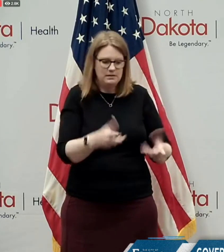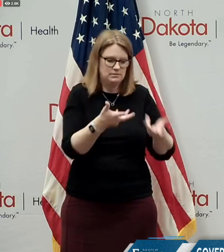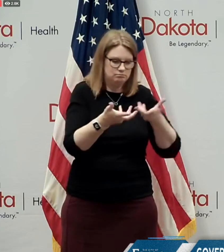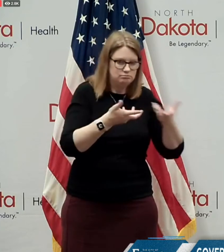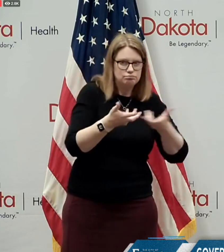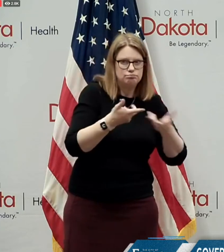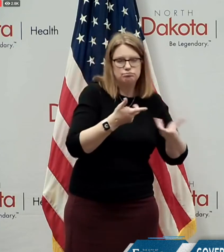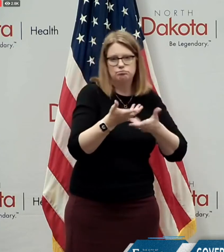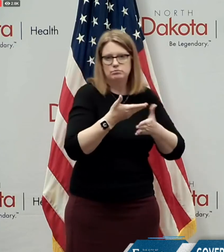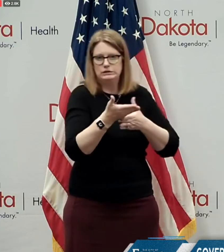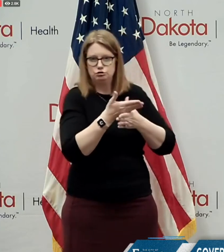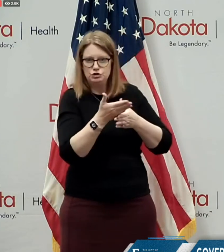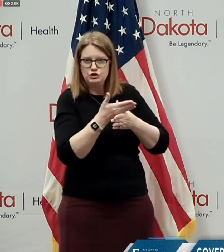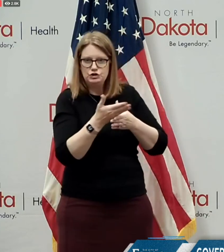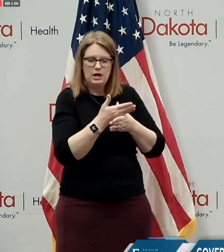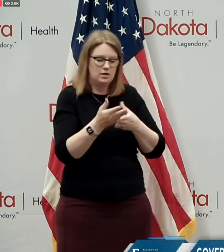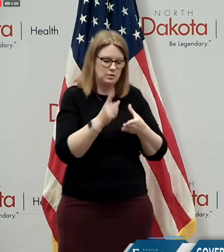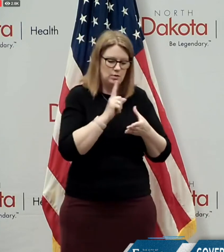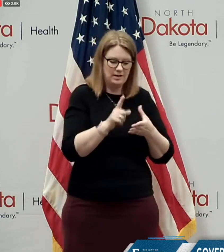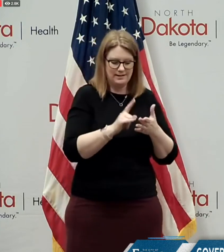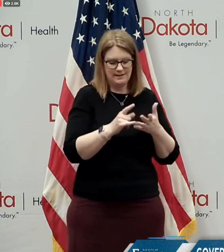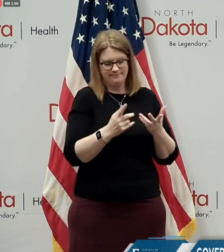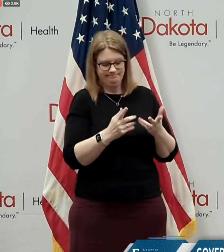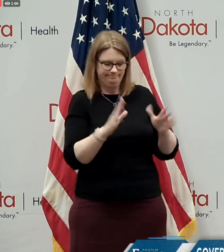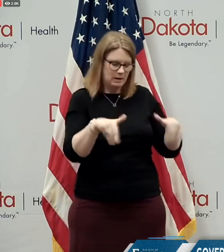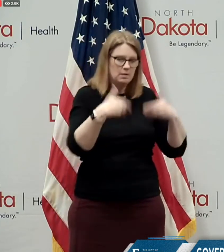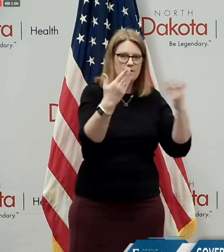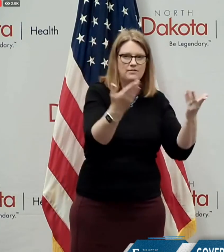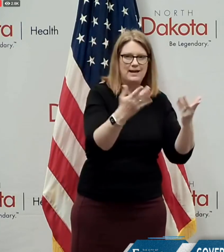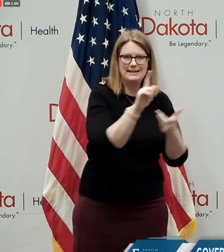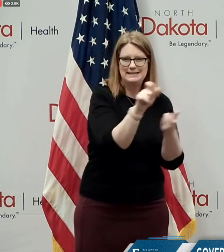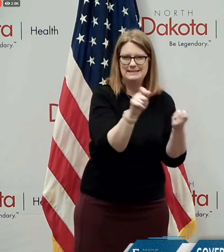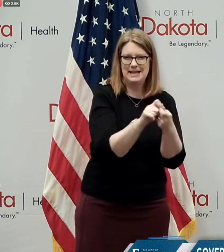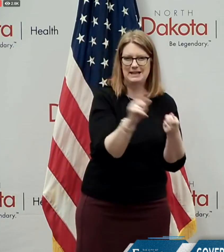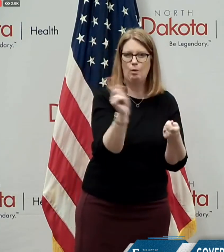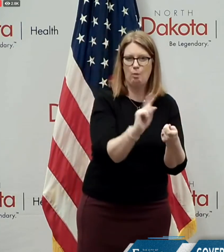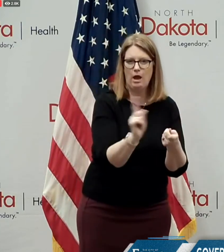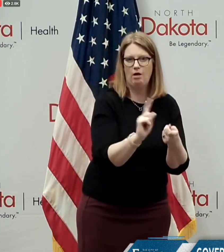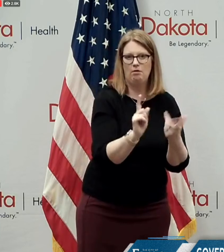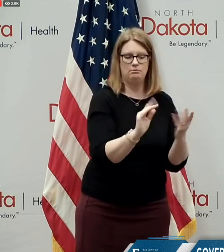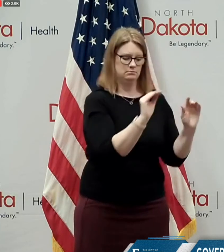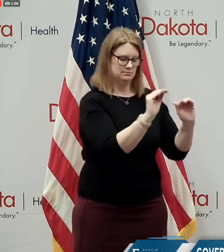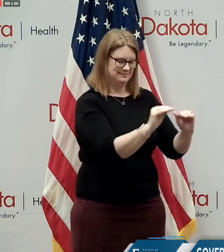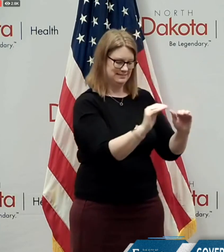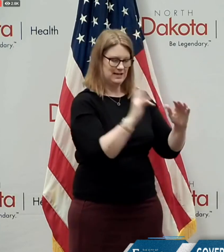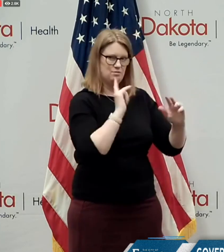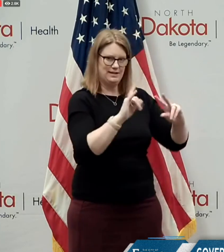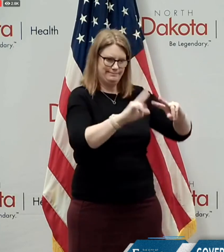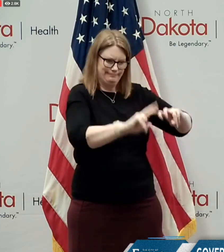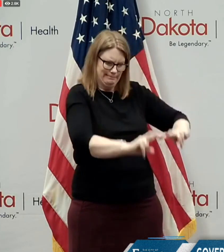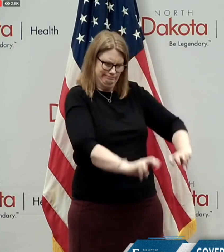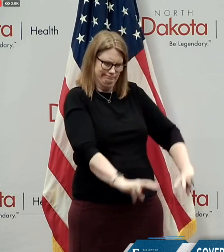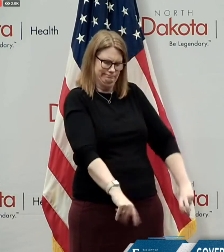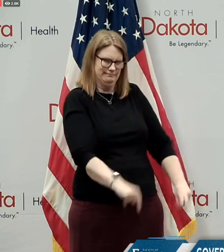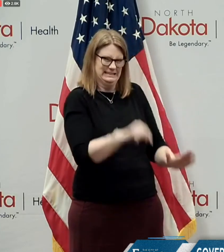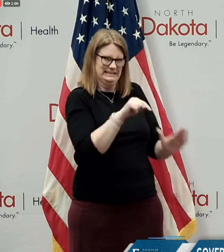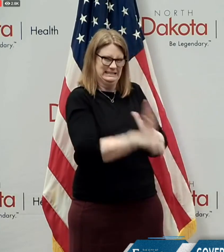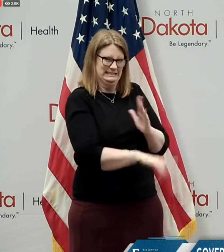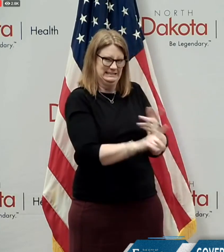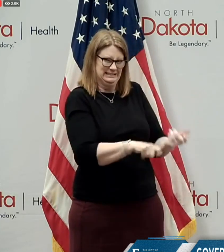we have the capabilities and the matrix to help the tribes if they want to continue those